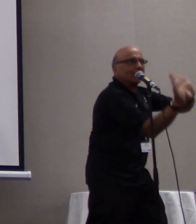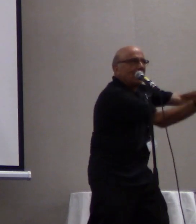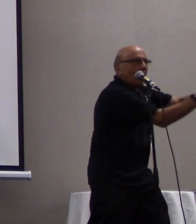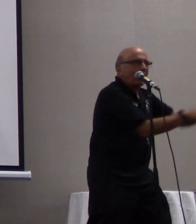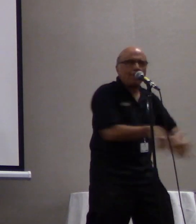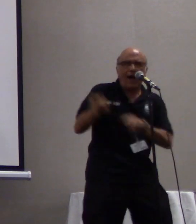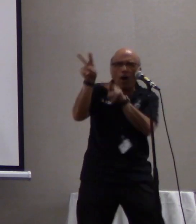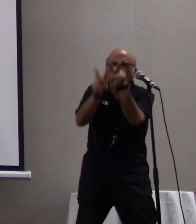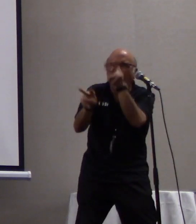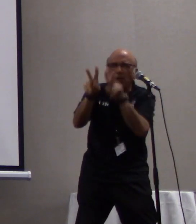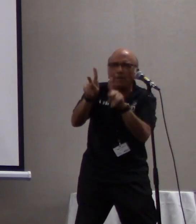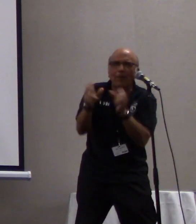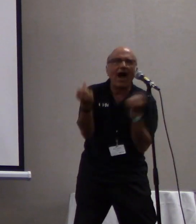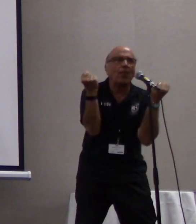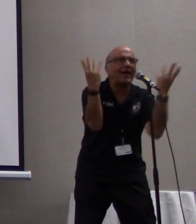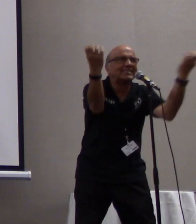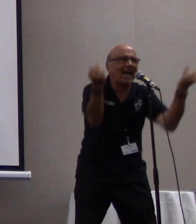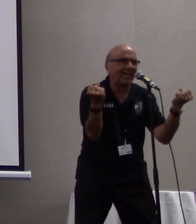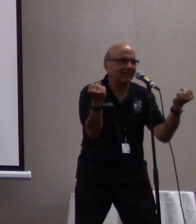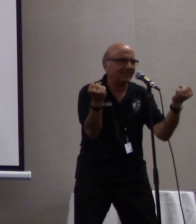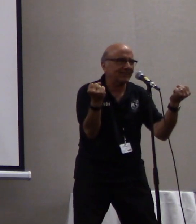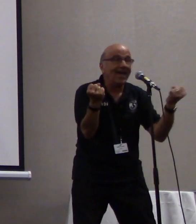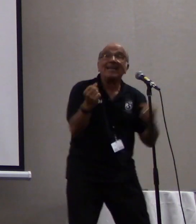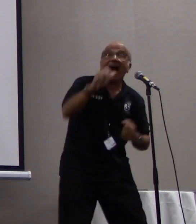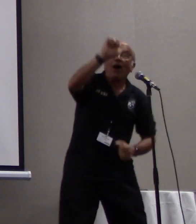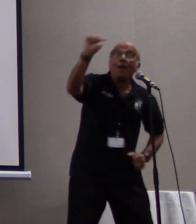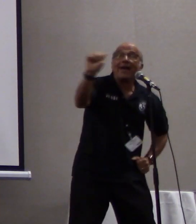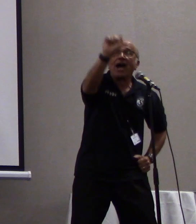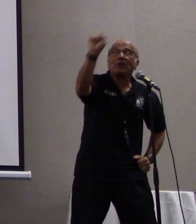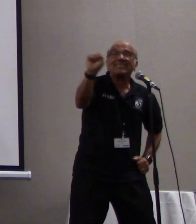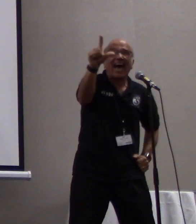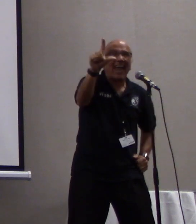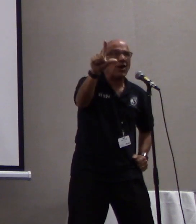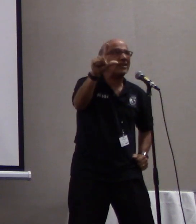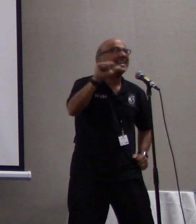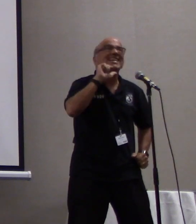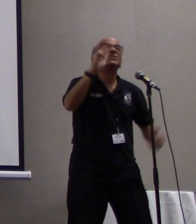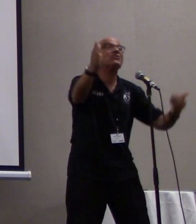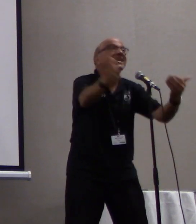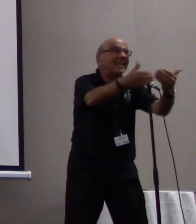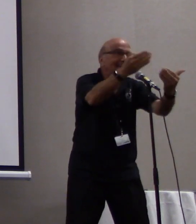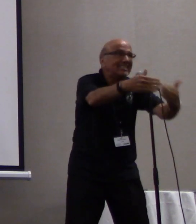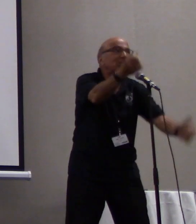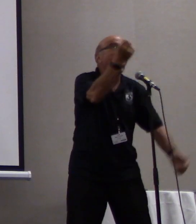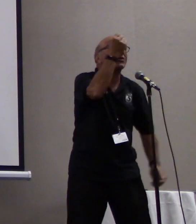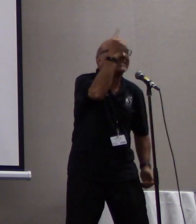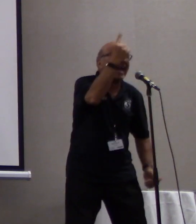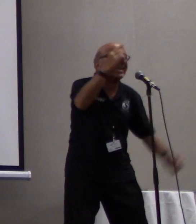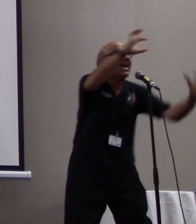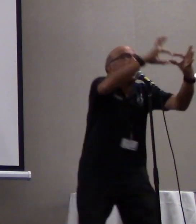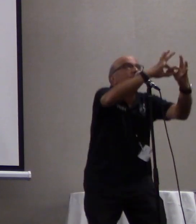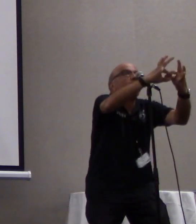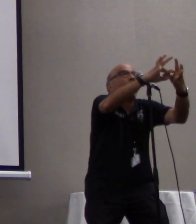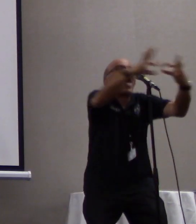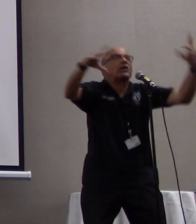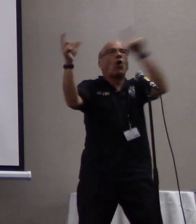book, but by watching people how they sign. Now, American Sign Language is really easy to